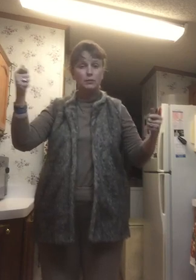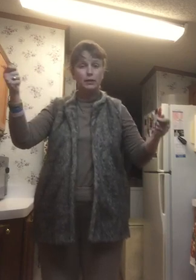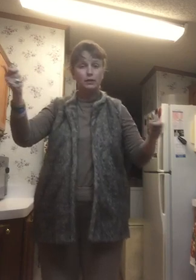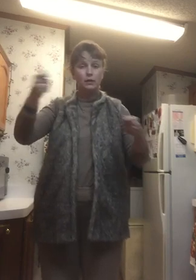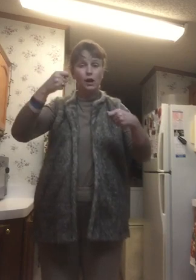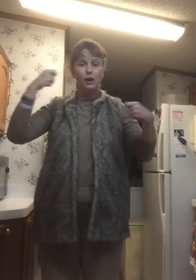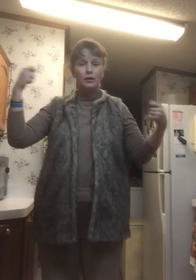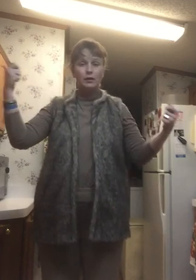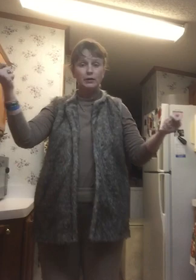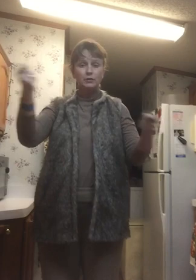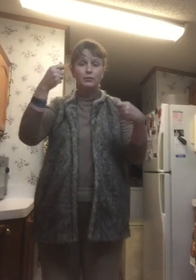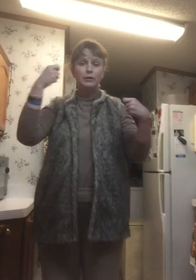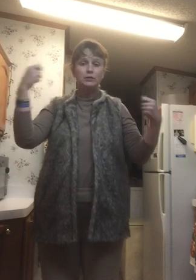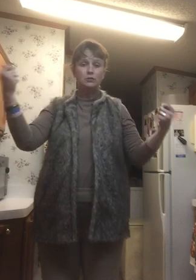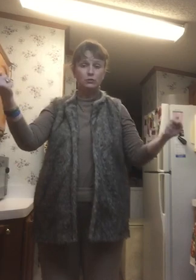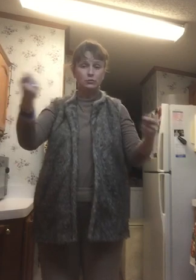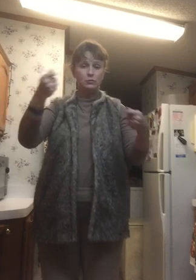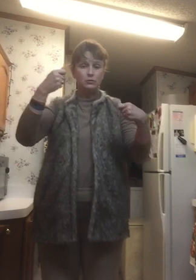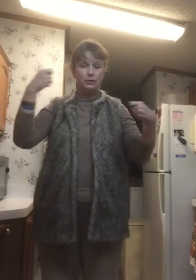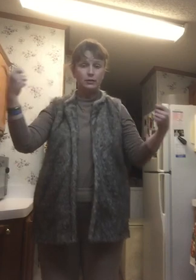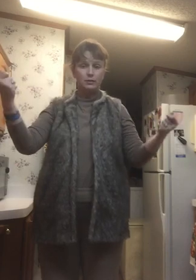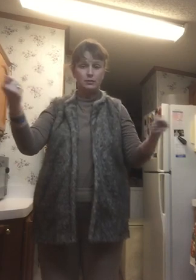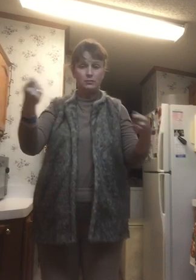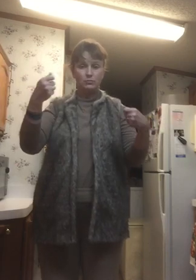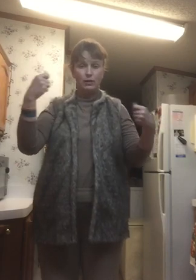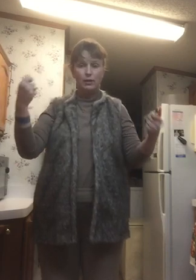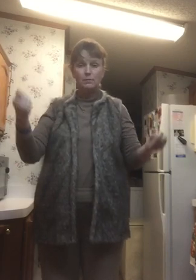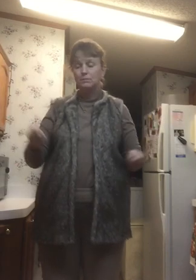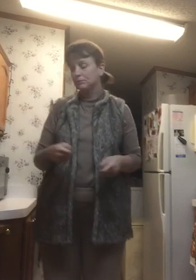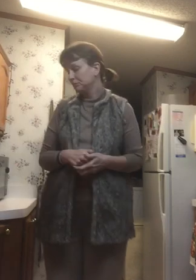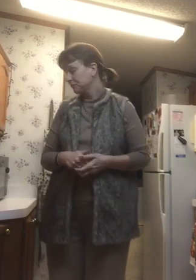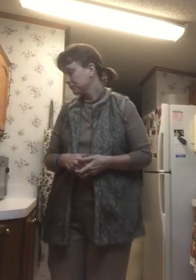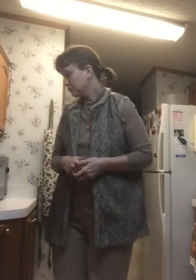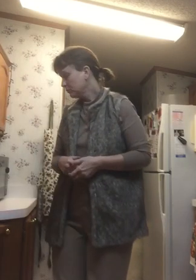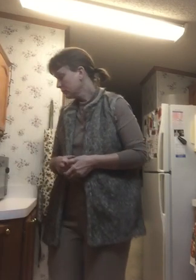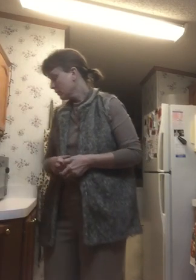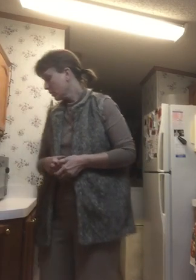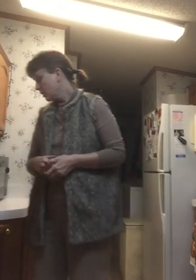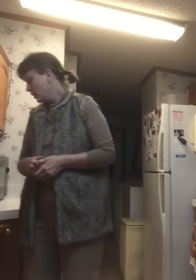bit. And you're going in circles like this. Okay?